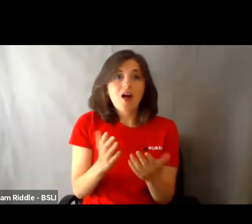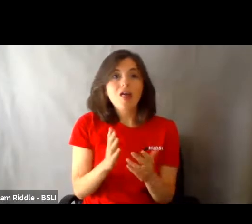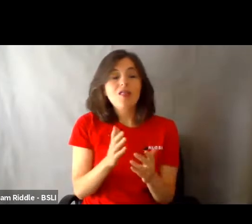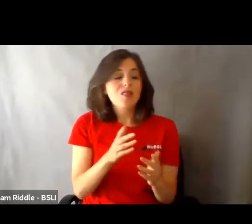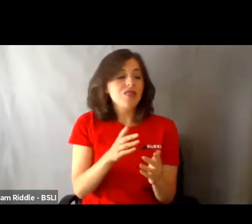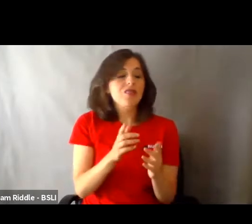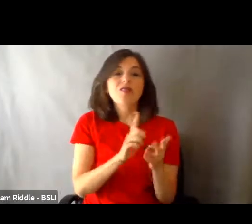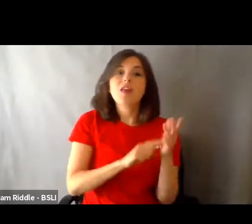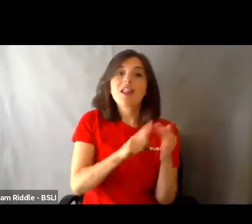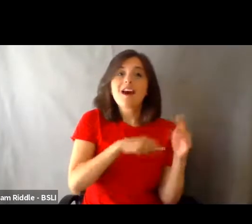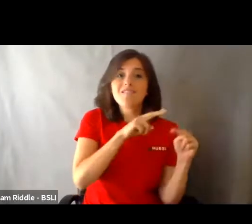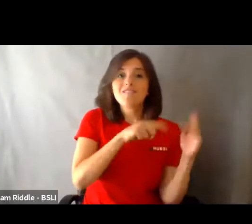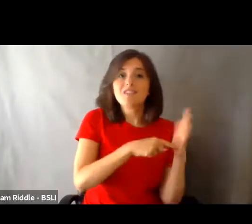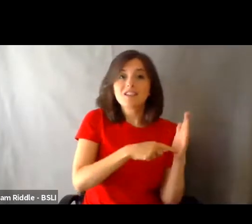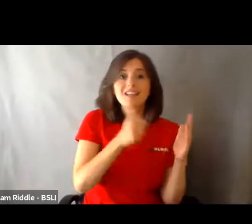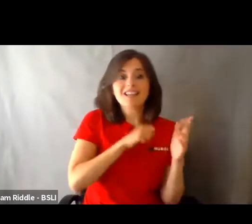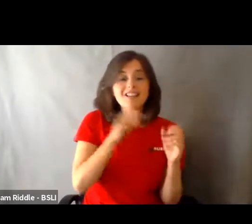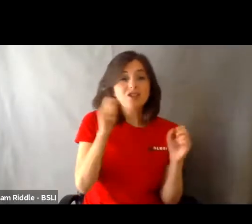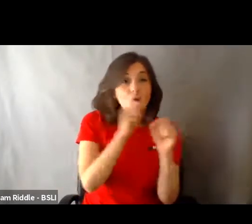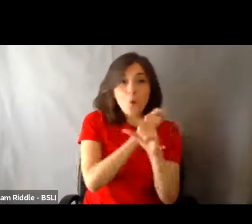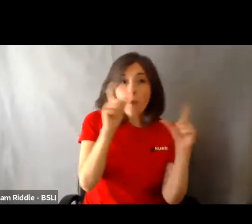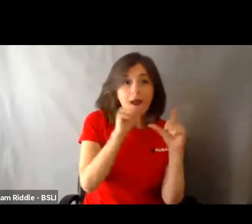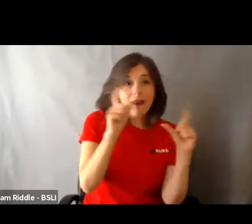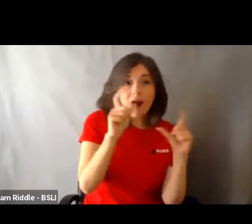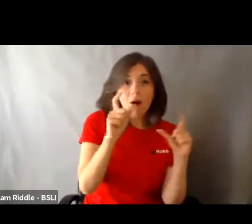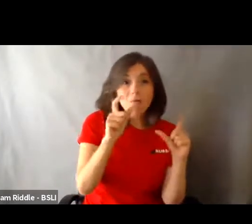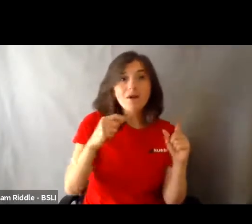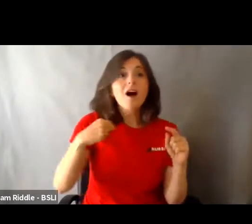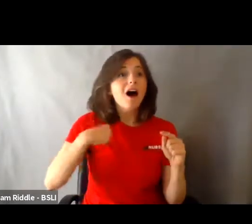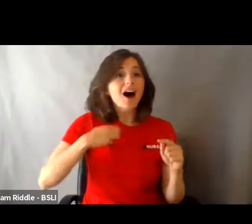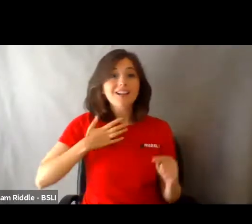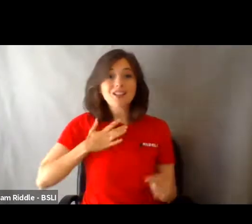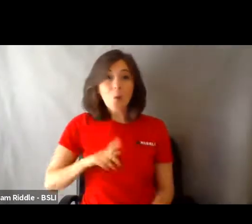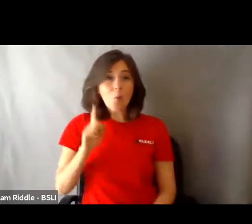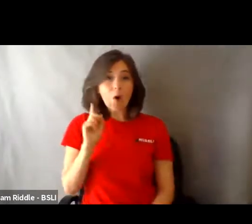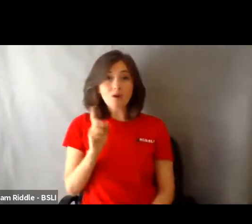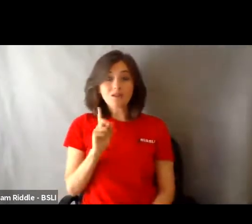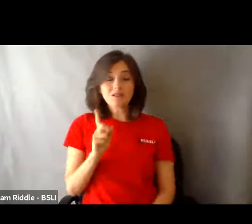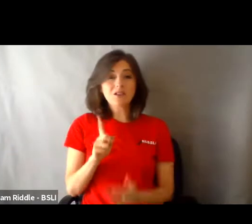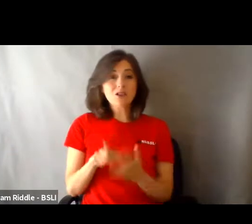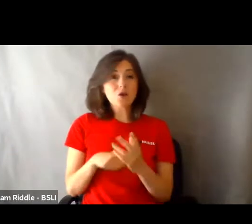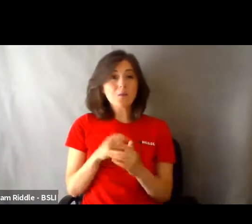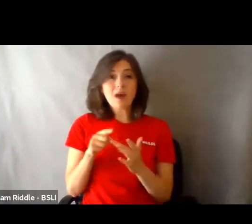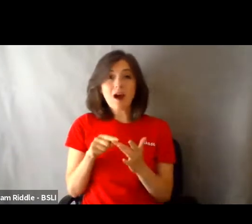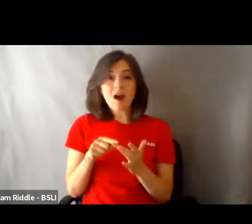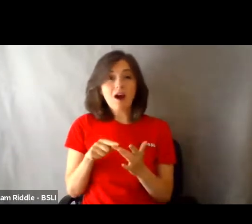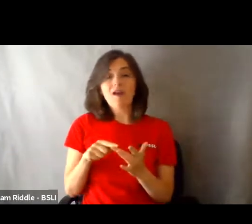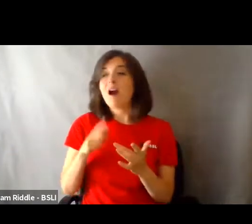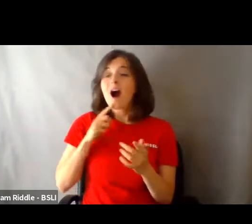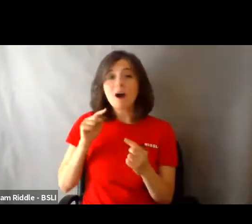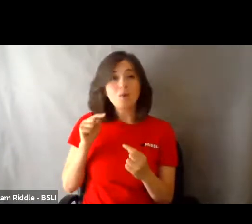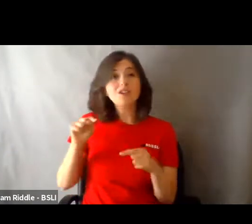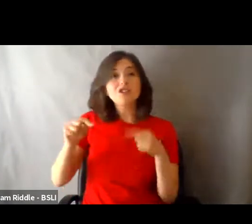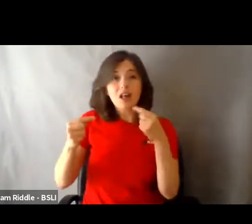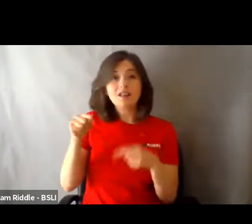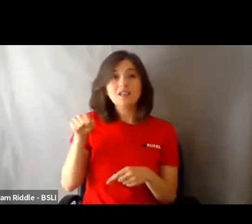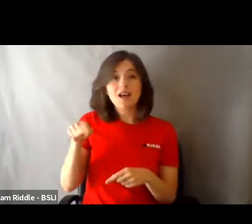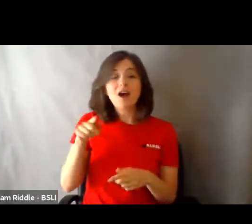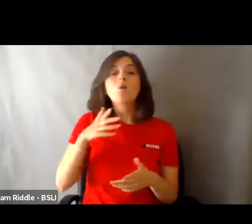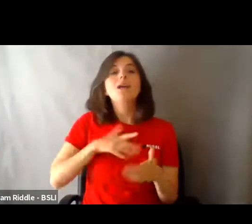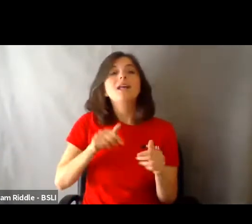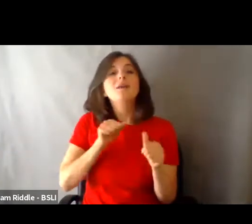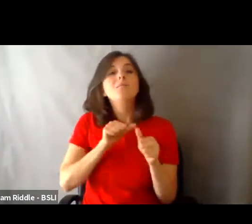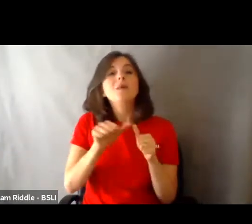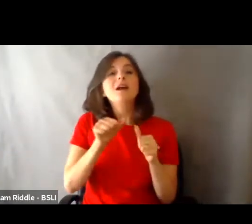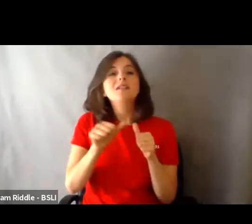fight against it. We need progressive taxation and a different fair welfare system.